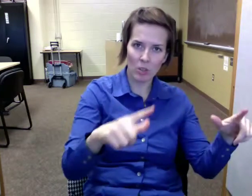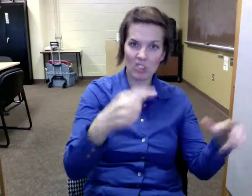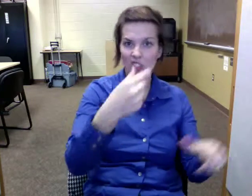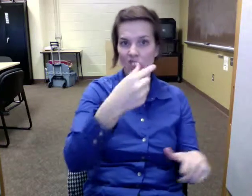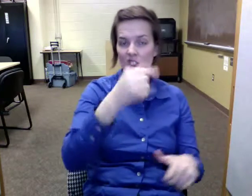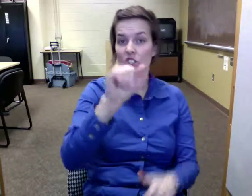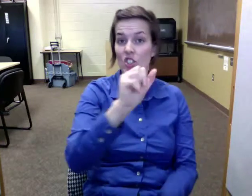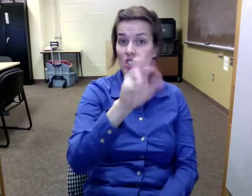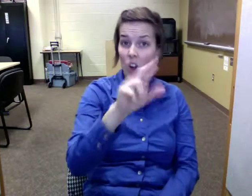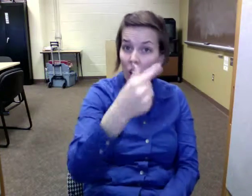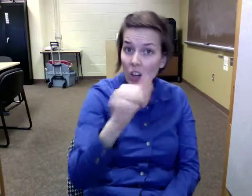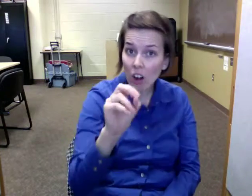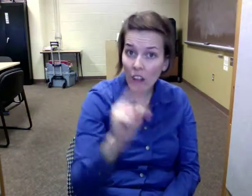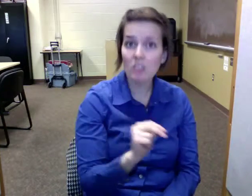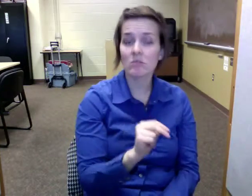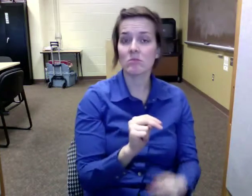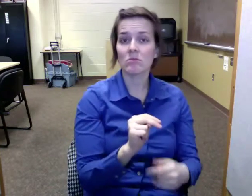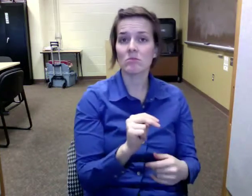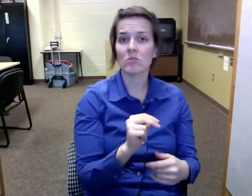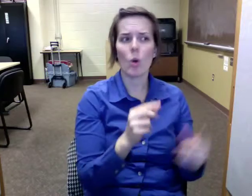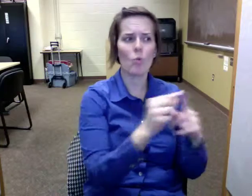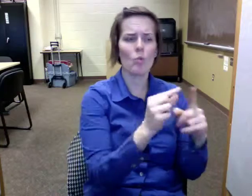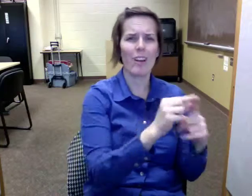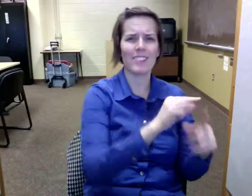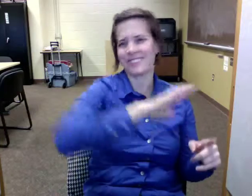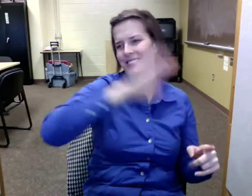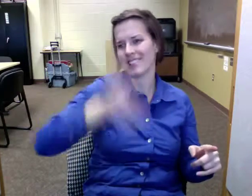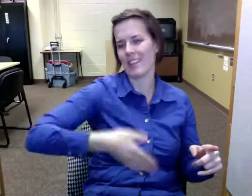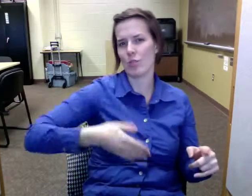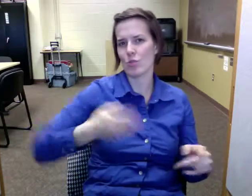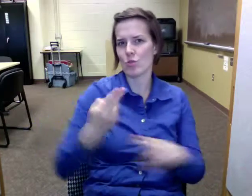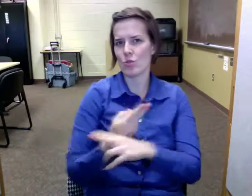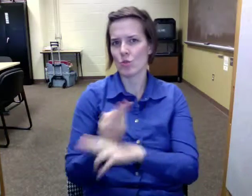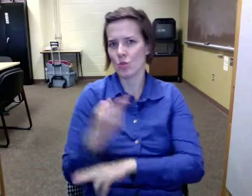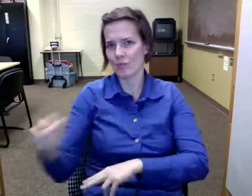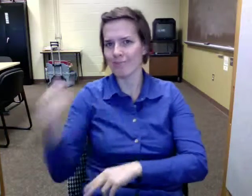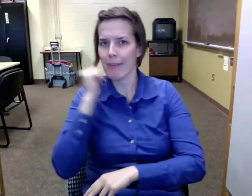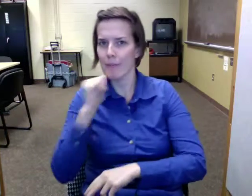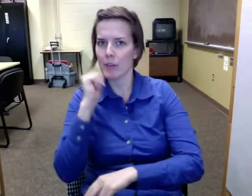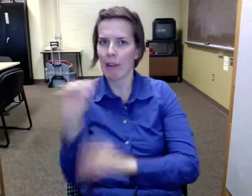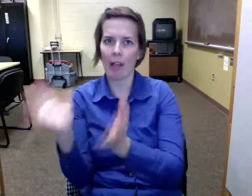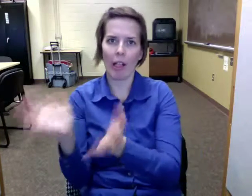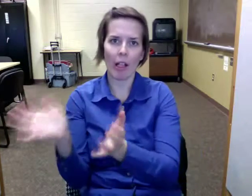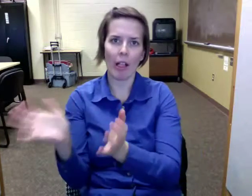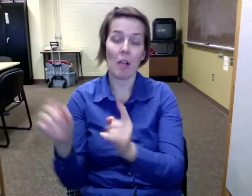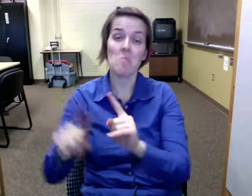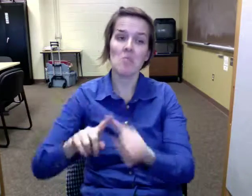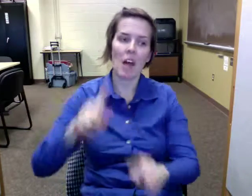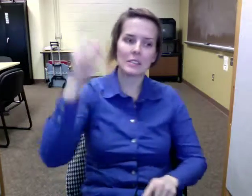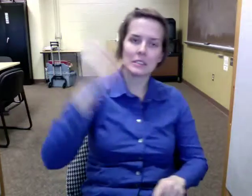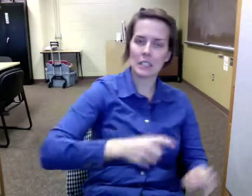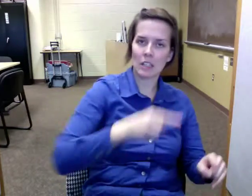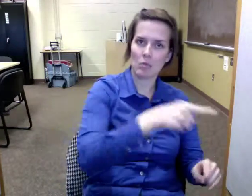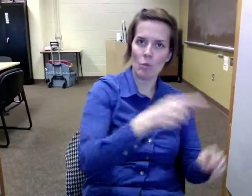words that would rarely be found in everyday conversation, but are necessary to talk about a discipline.